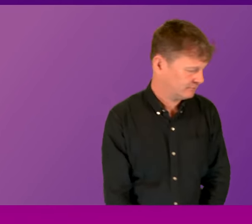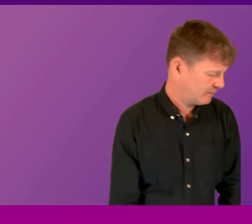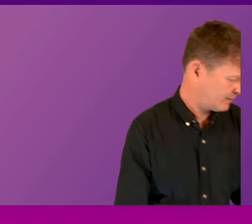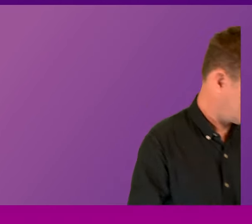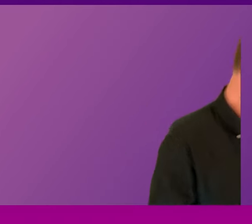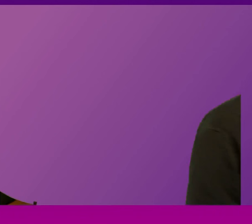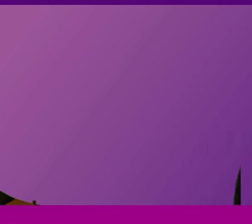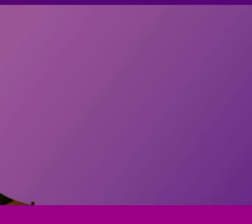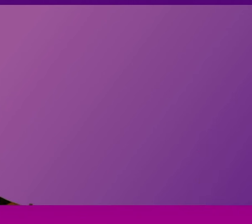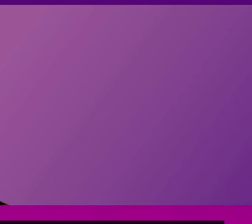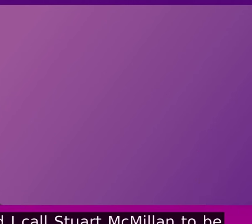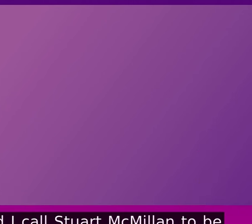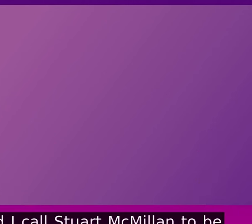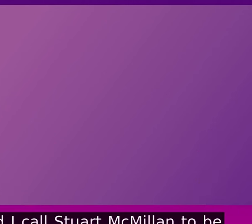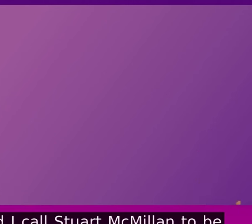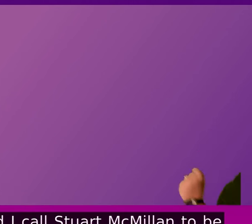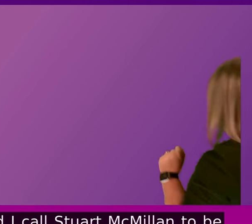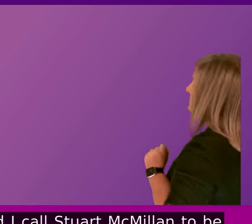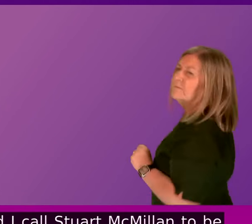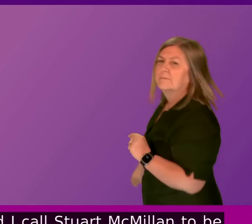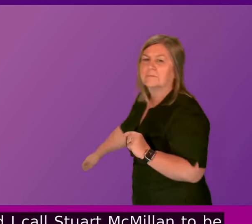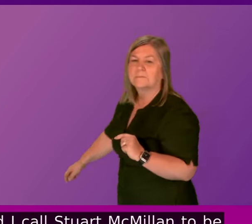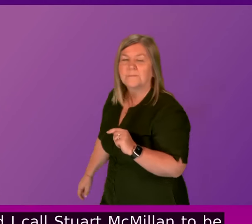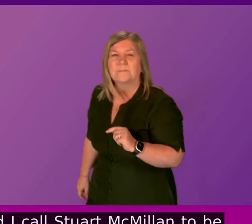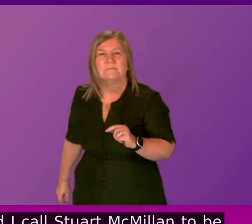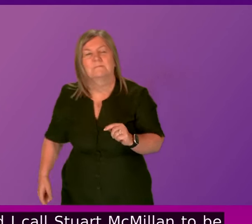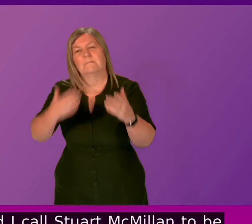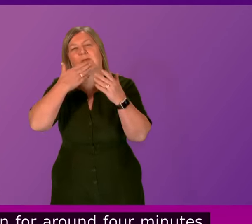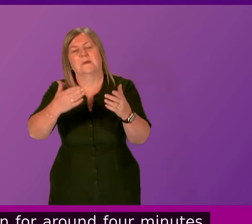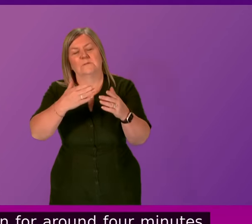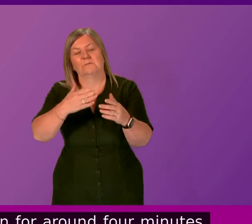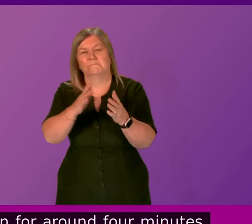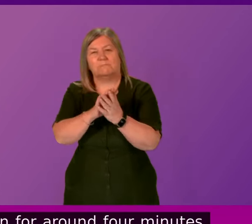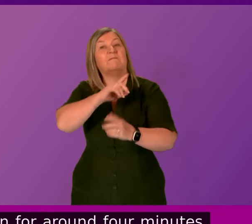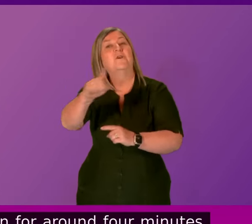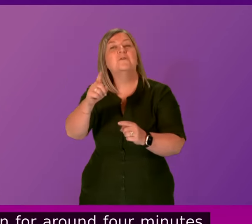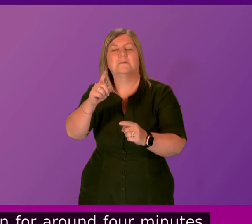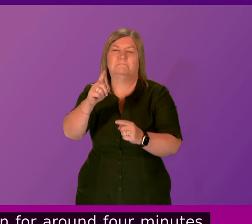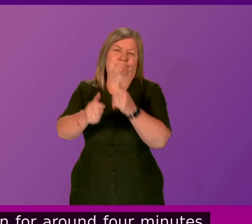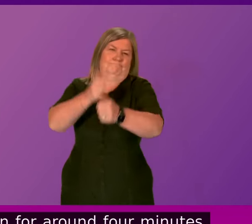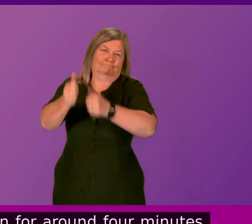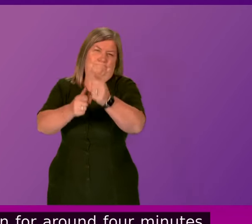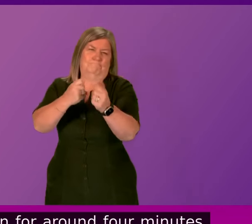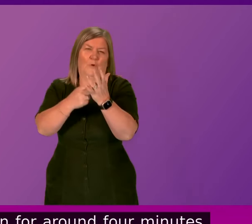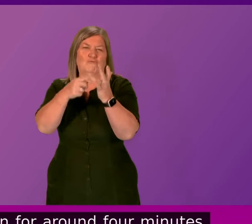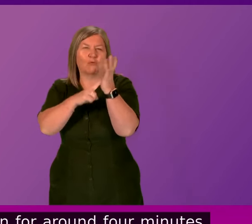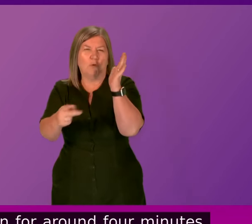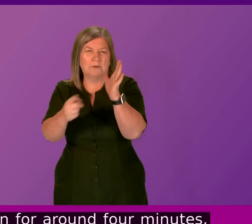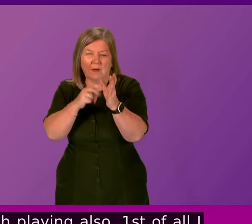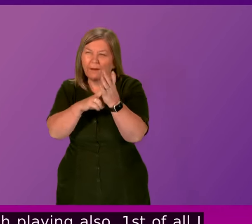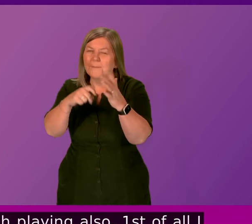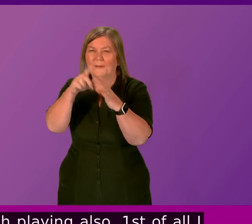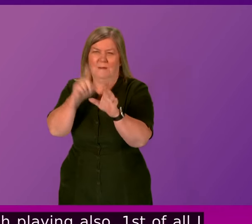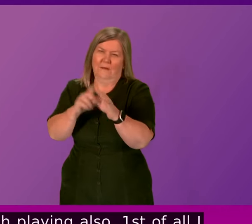Mockin for around 4 minutes, please. Thank you very much, Presiding Officer. First of all, I want to congratulate Rona Mackay for securing this